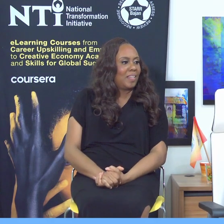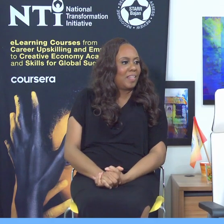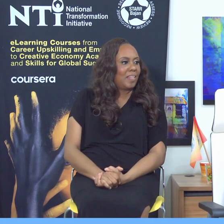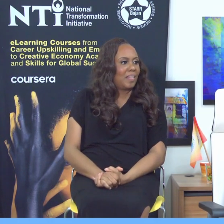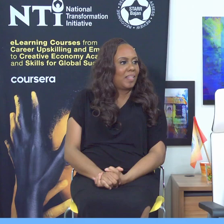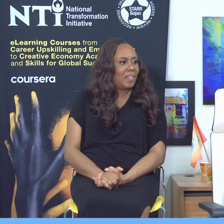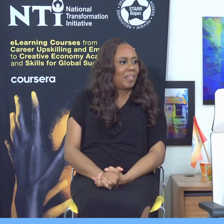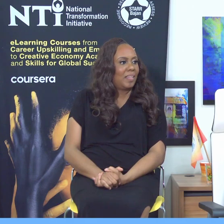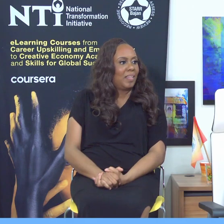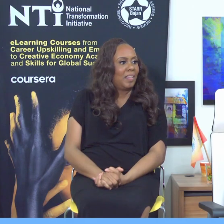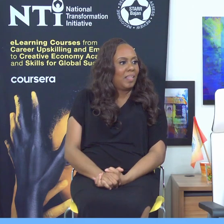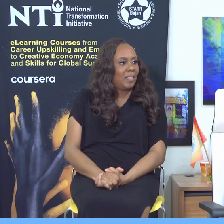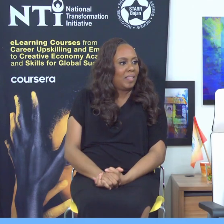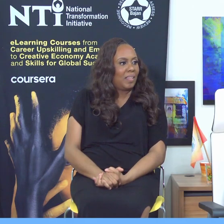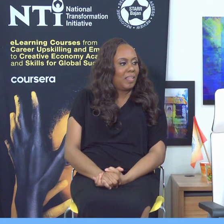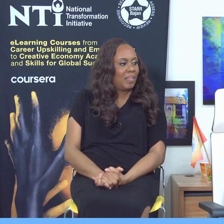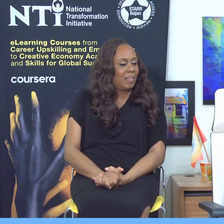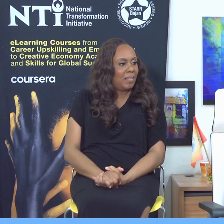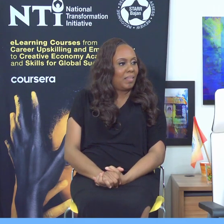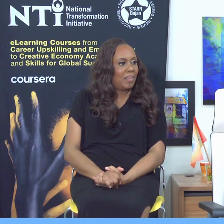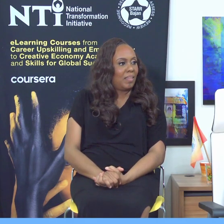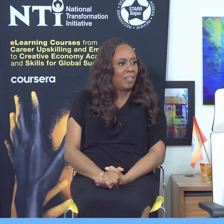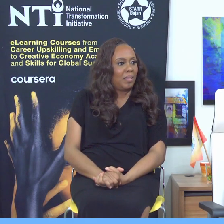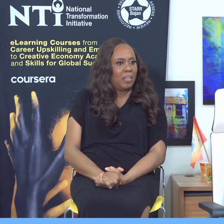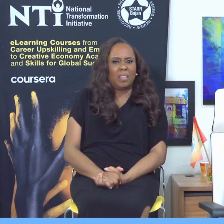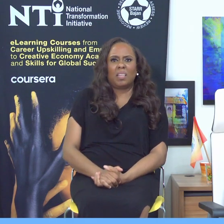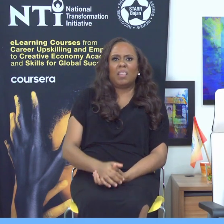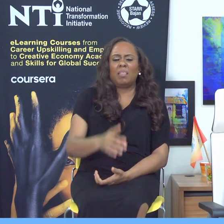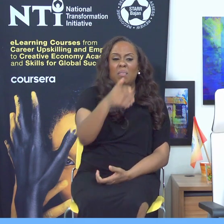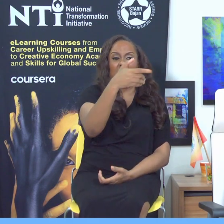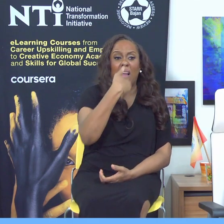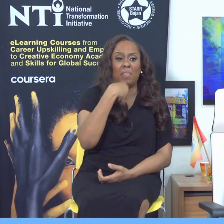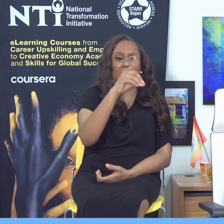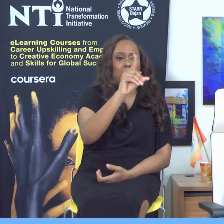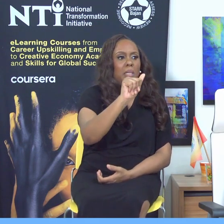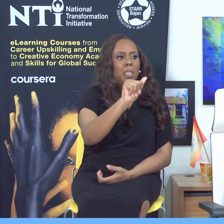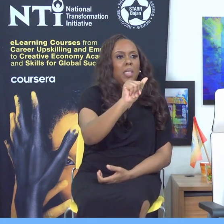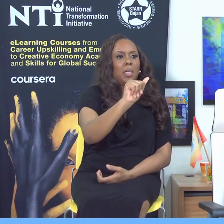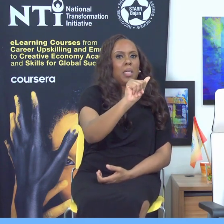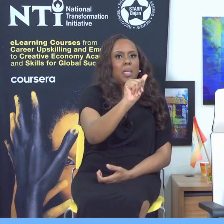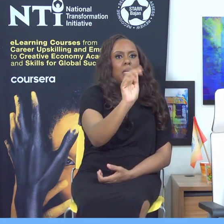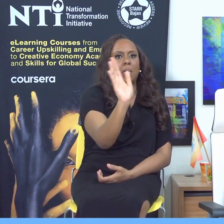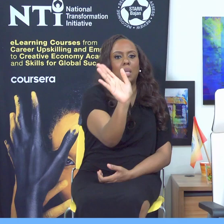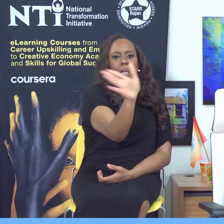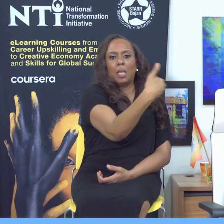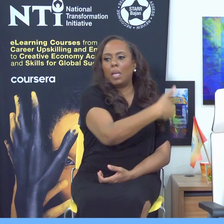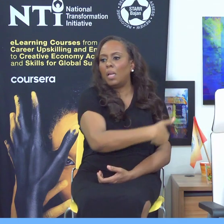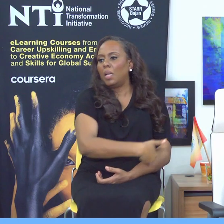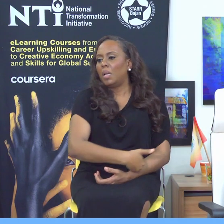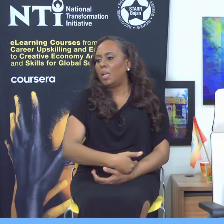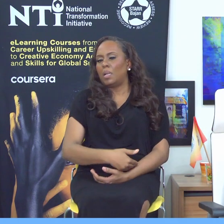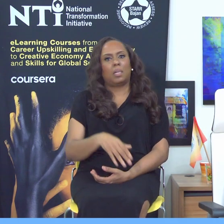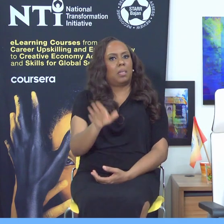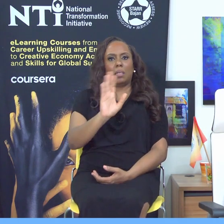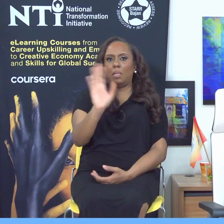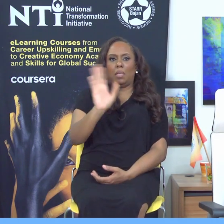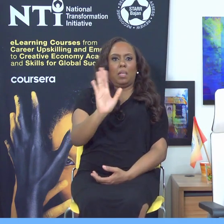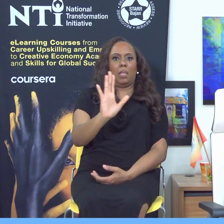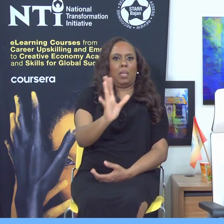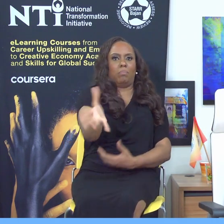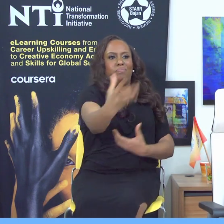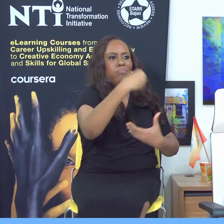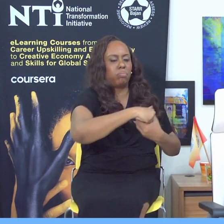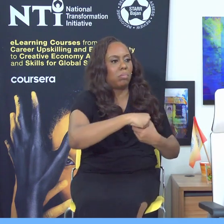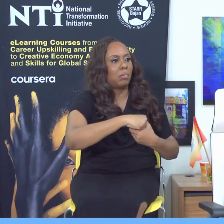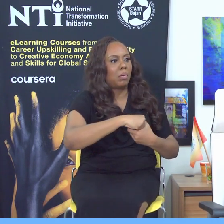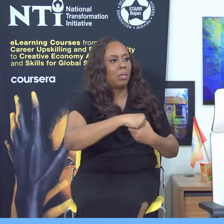a person should not be excluded because of the disability, the differences. No, we all need one